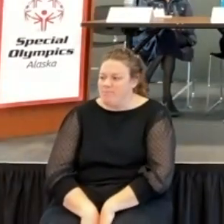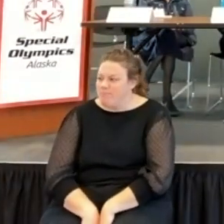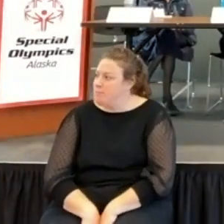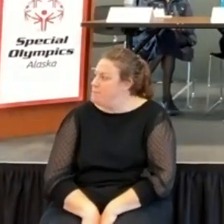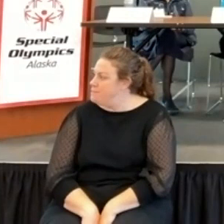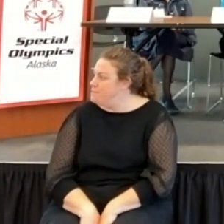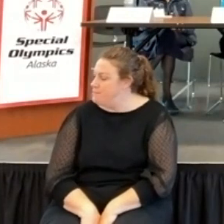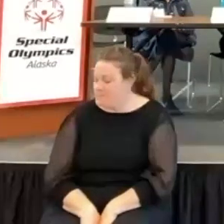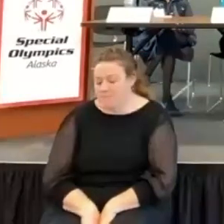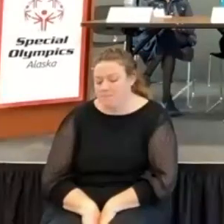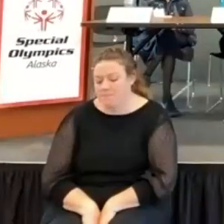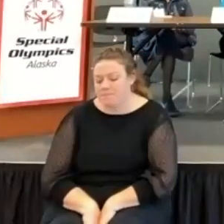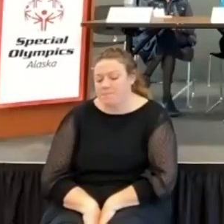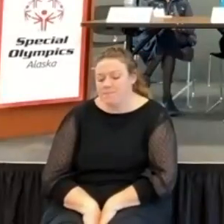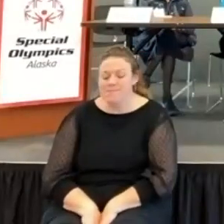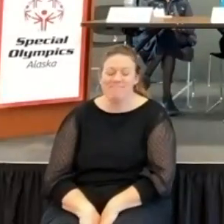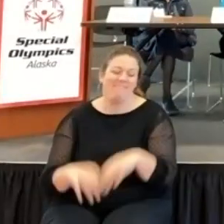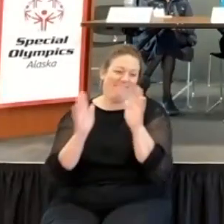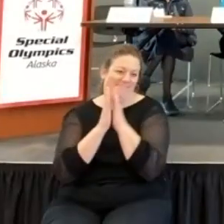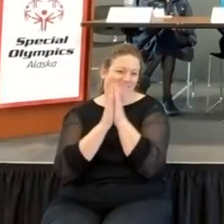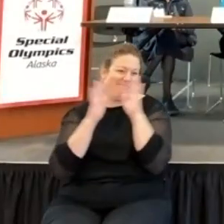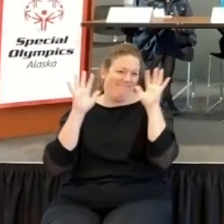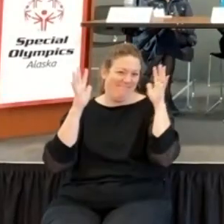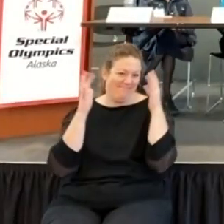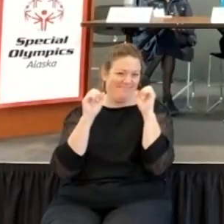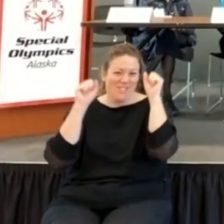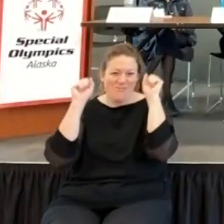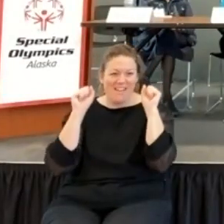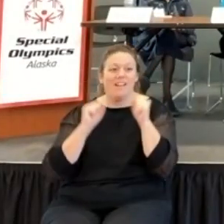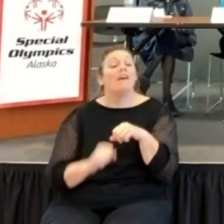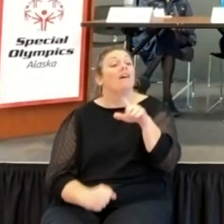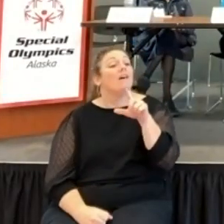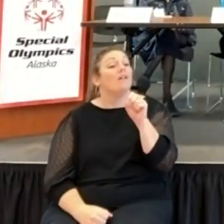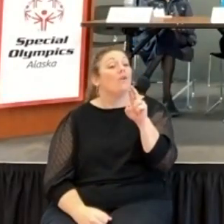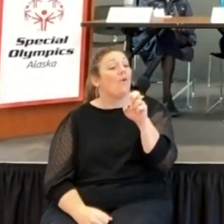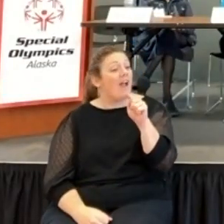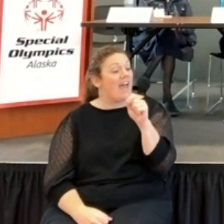Hey, excellent, excellent response. Thank you, Nyla. Okay, Loretta,